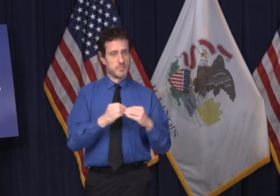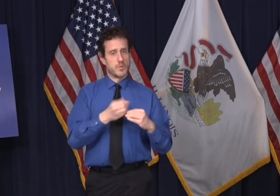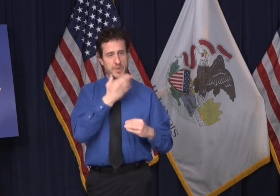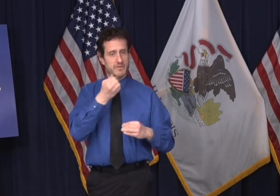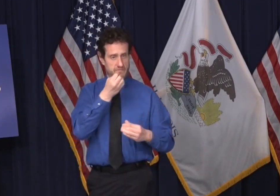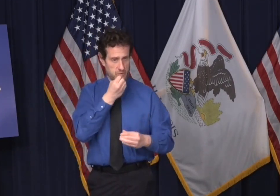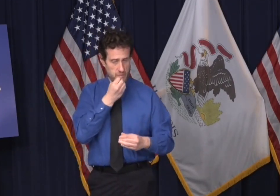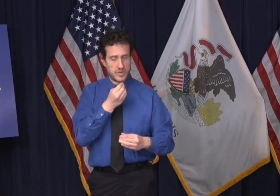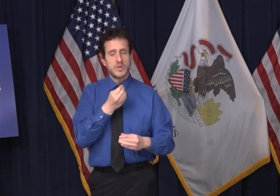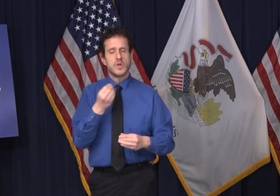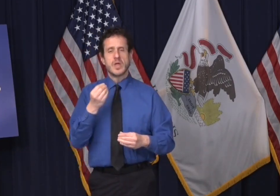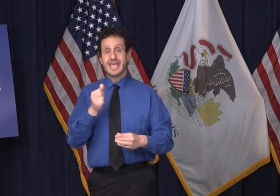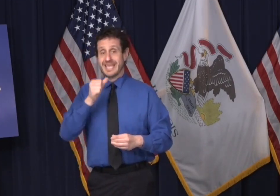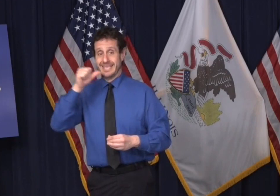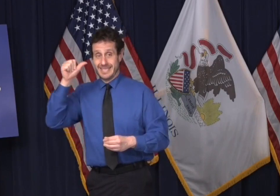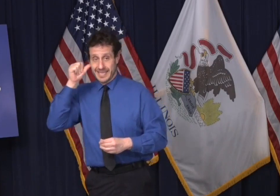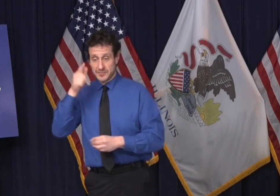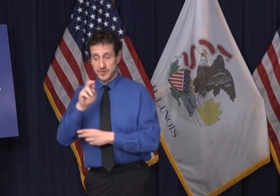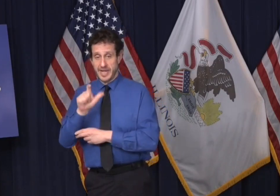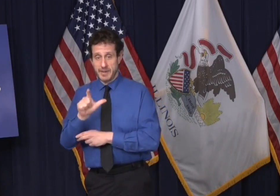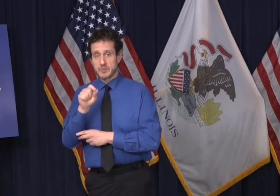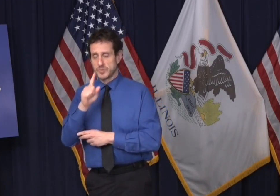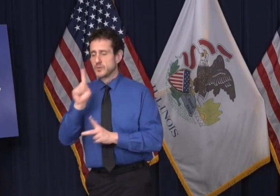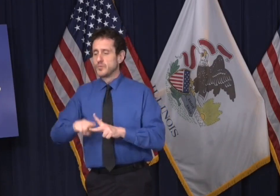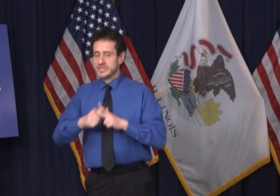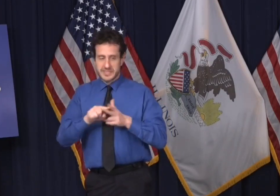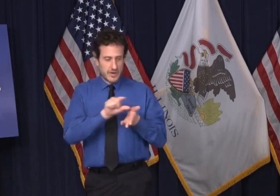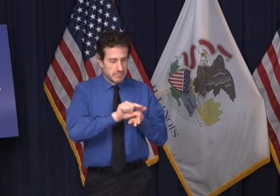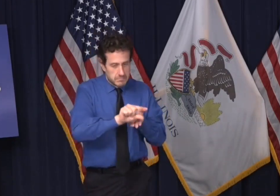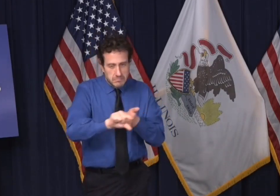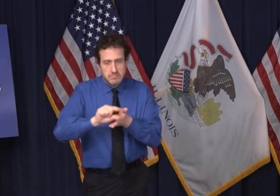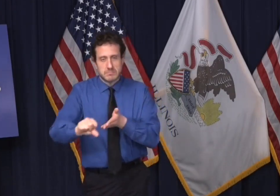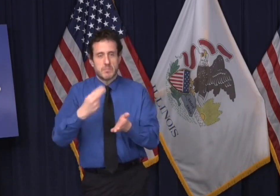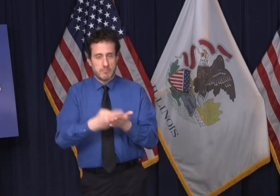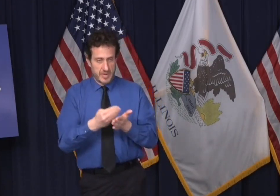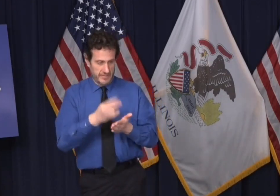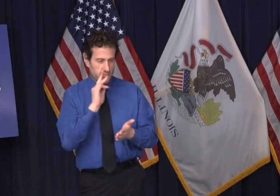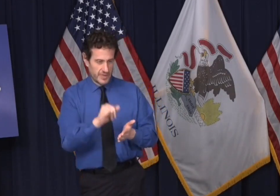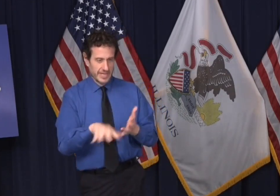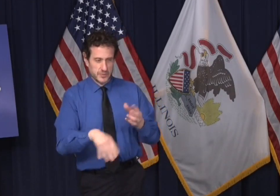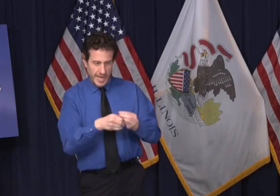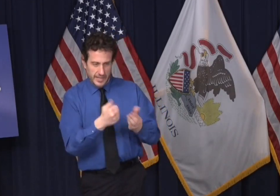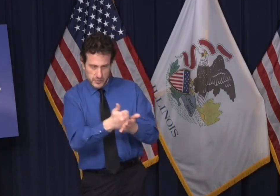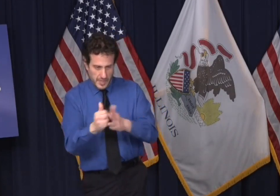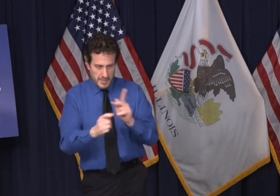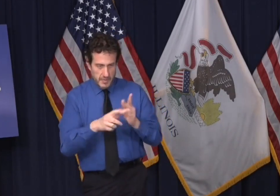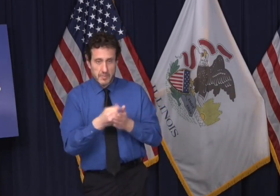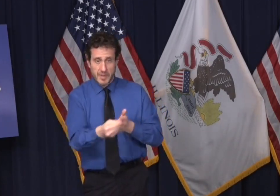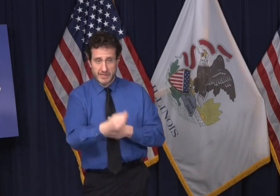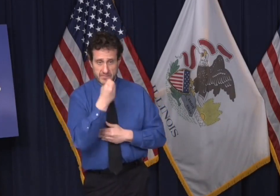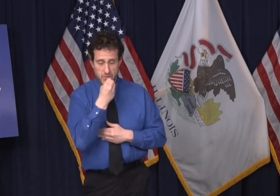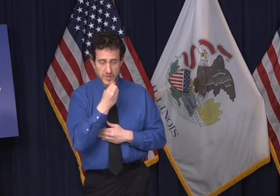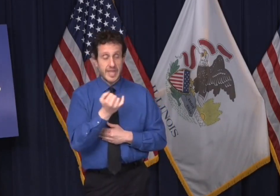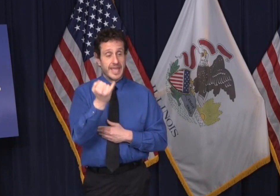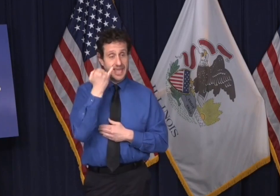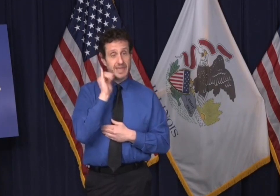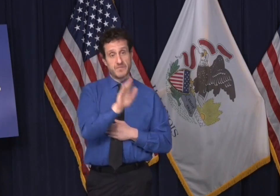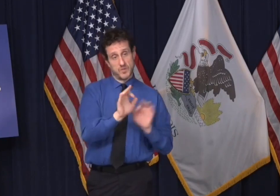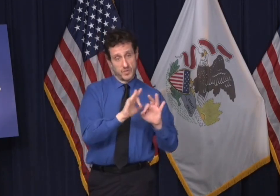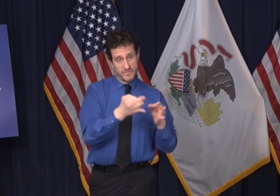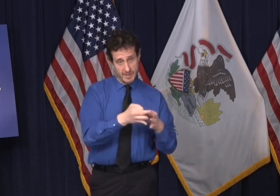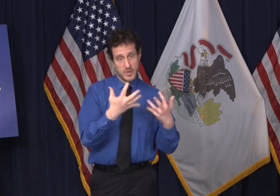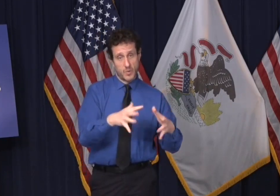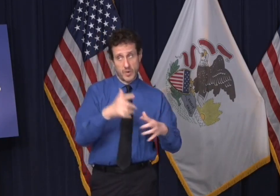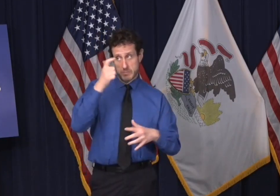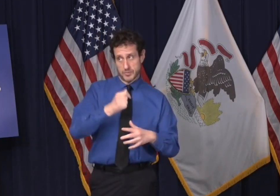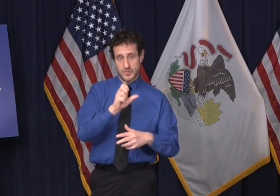began yesterday, April the 20th. For families already receiving SNAP benefits, this